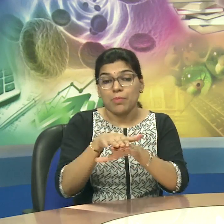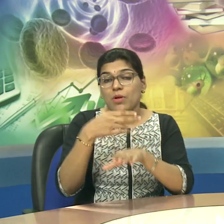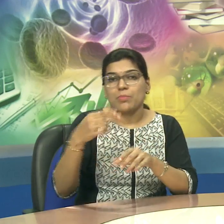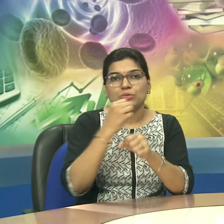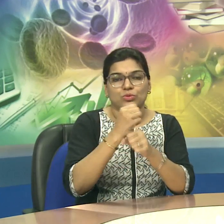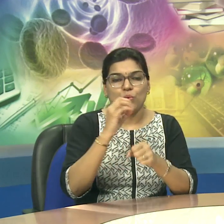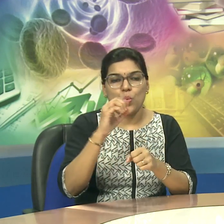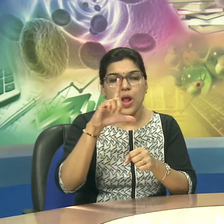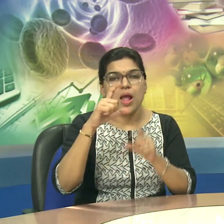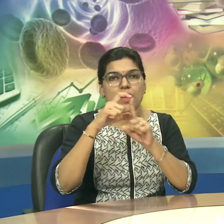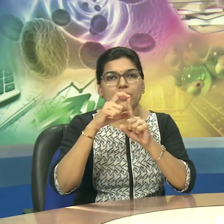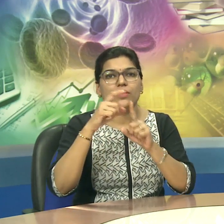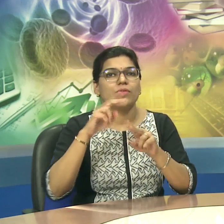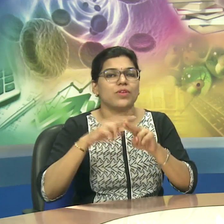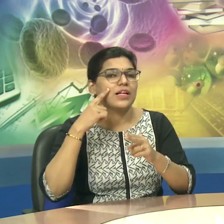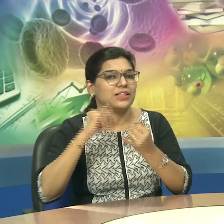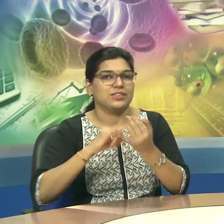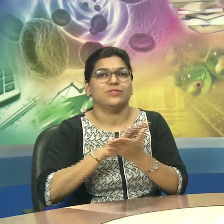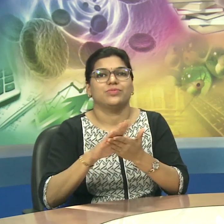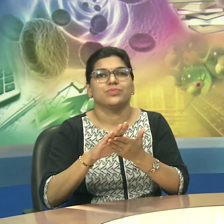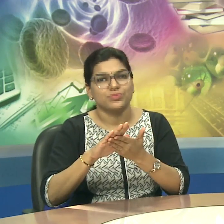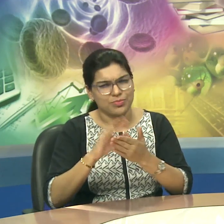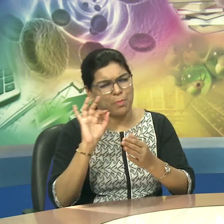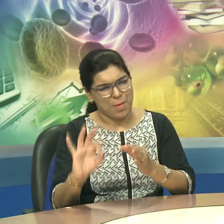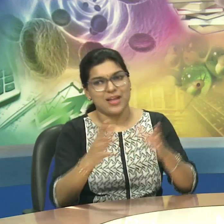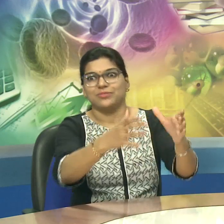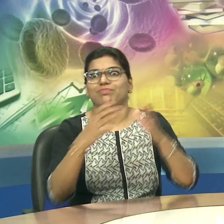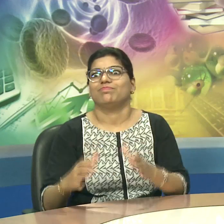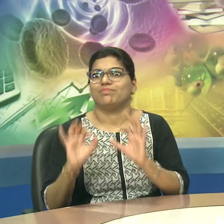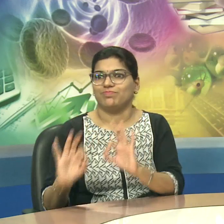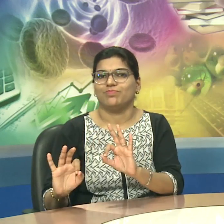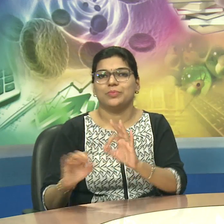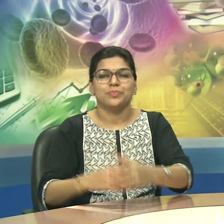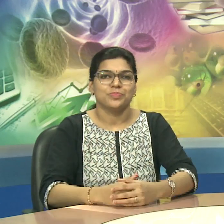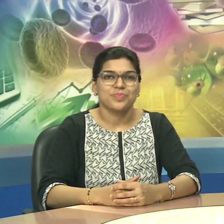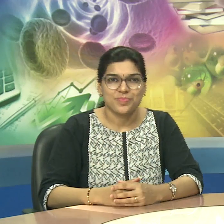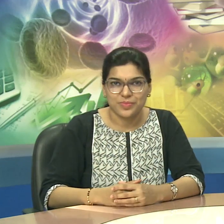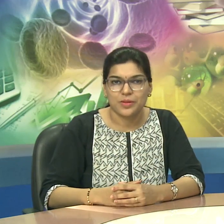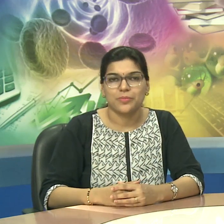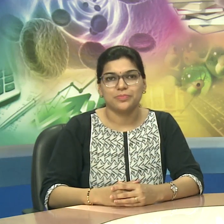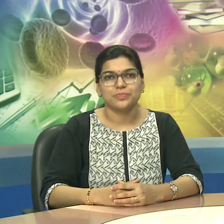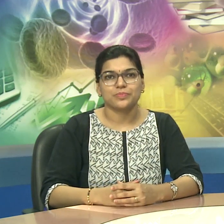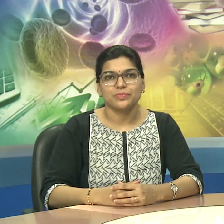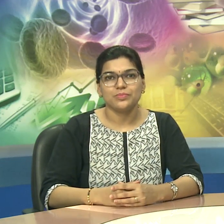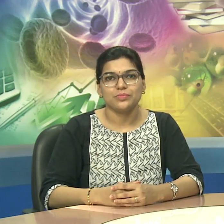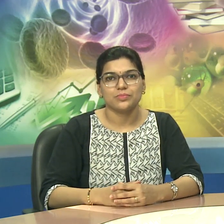And somehow they put off her promising, saying that fishes we